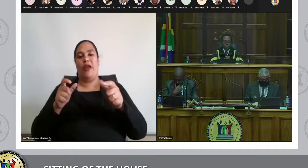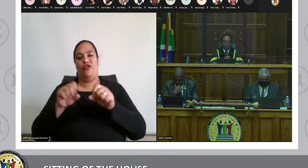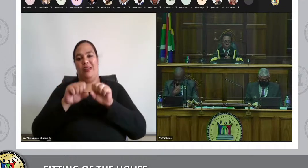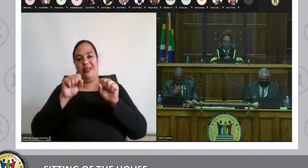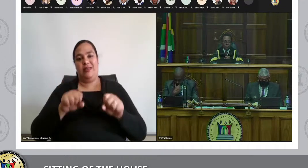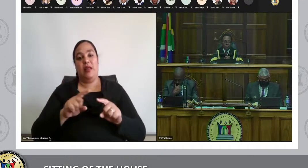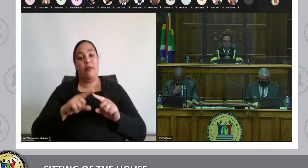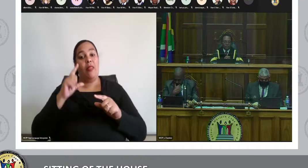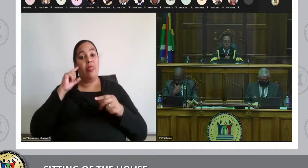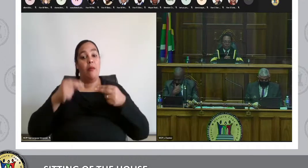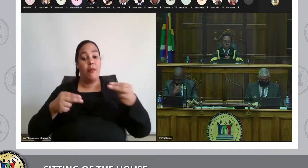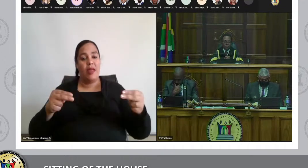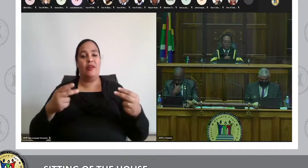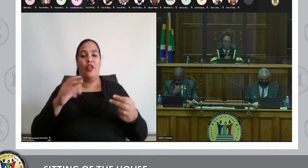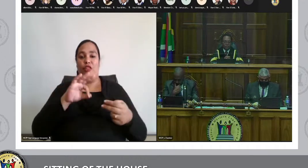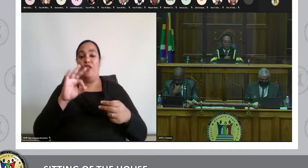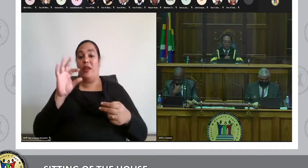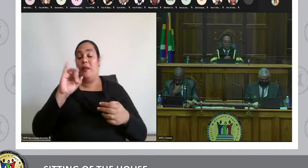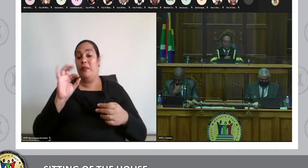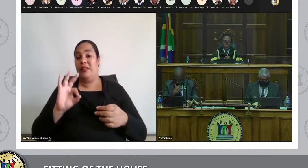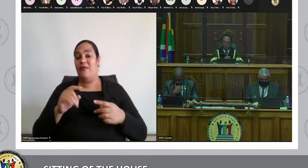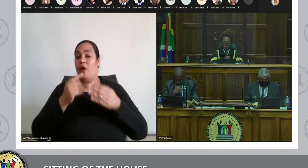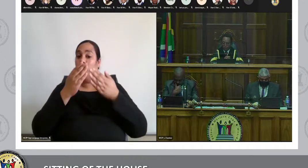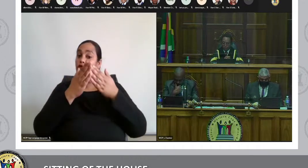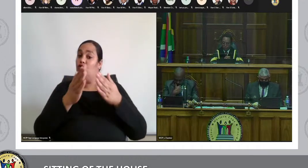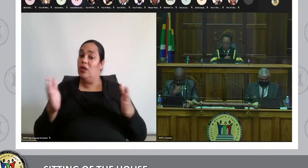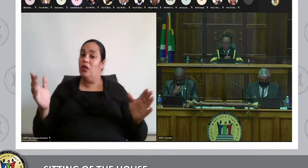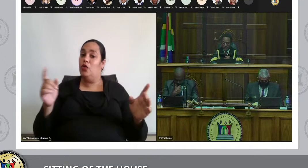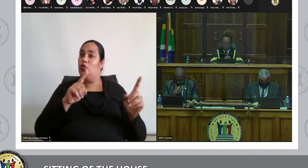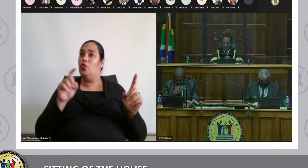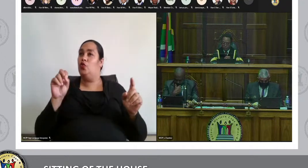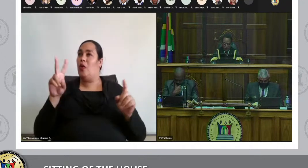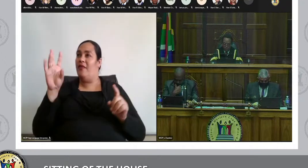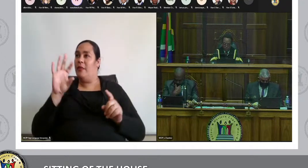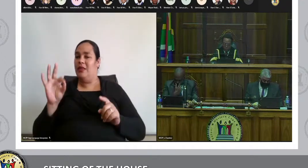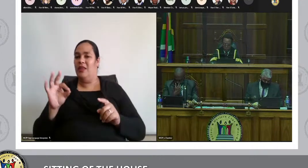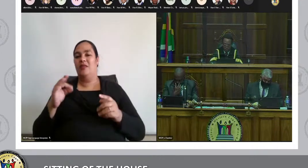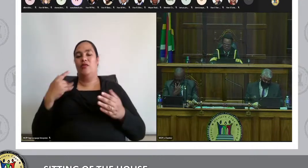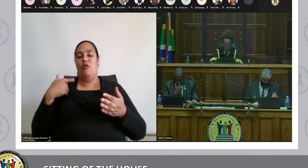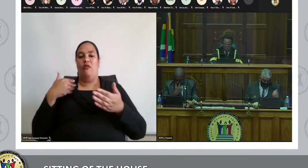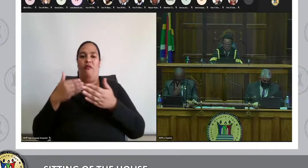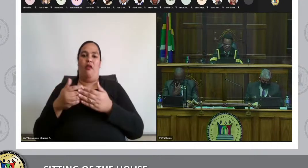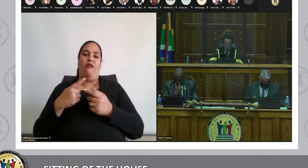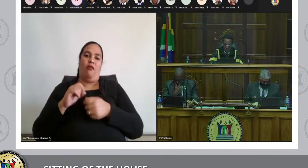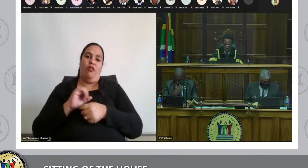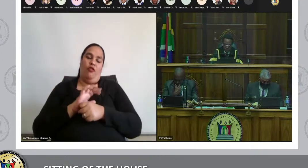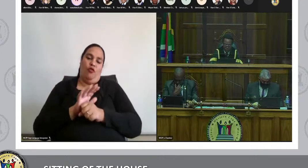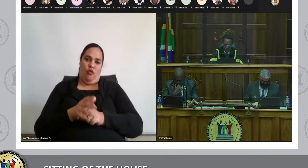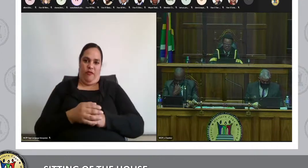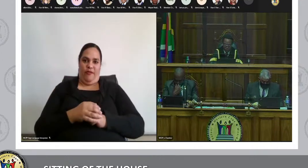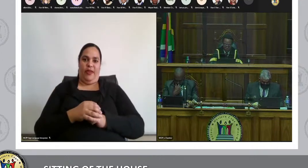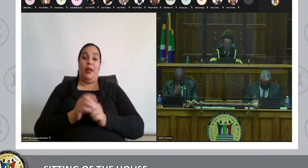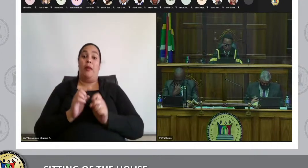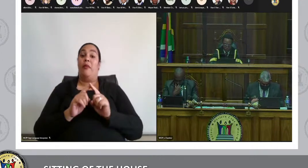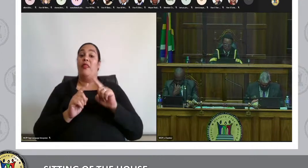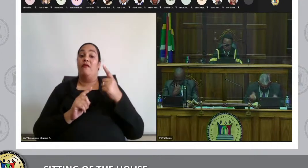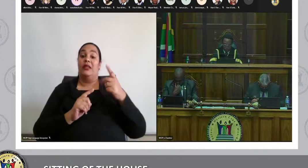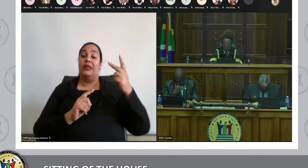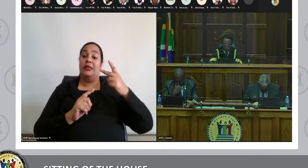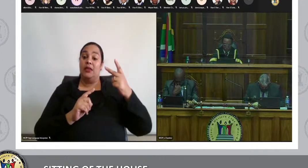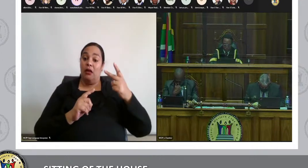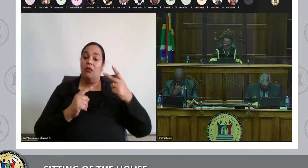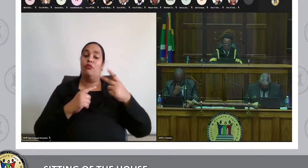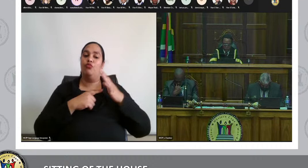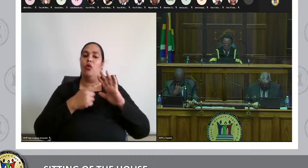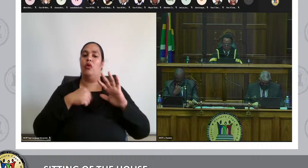is 83% for general and 12% so far for the COVID. The first and second wave showed us the